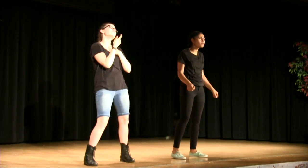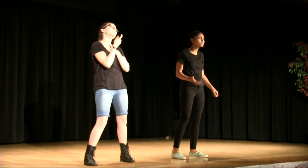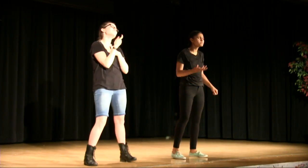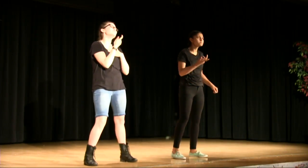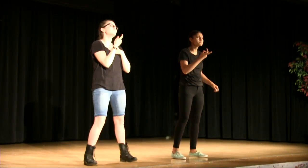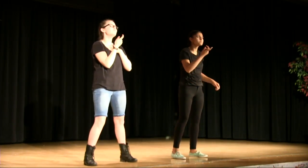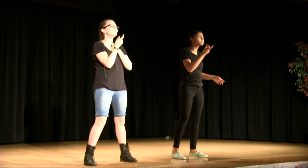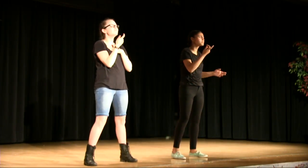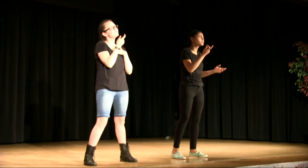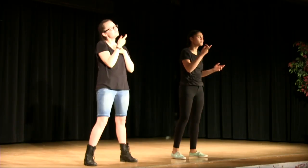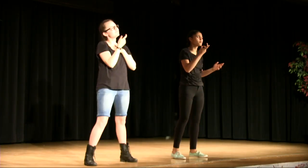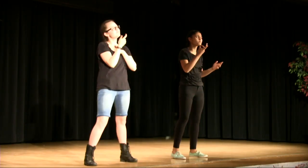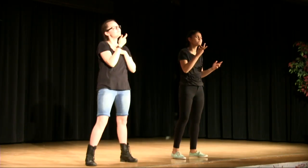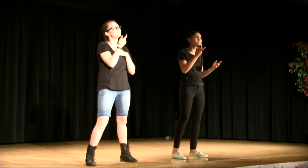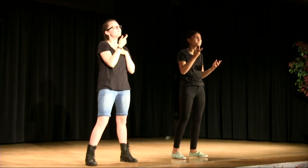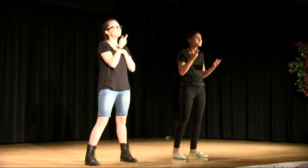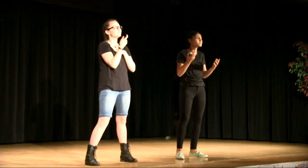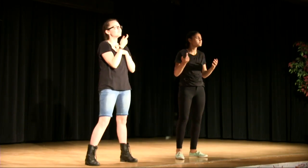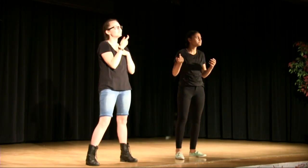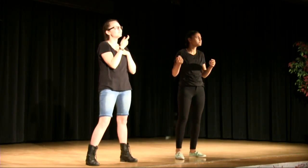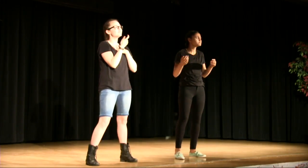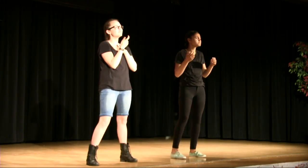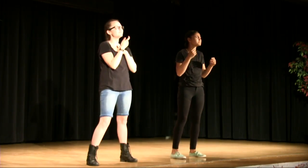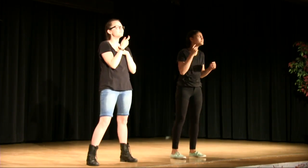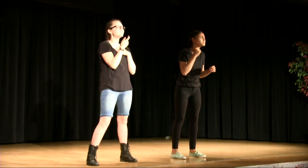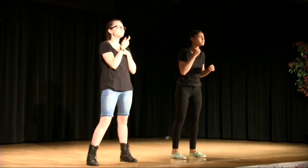me. The hearing person's thinking,